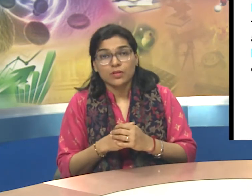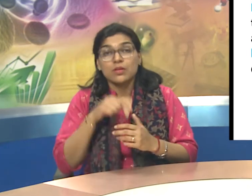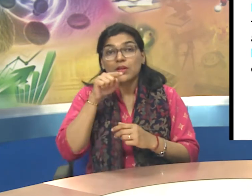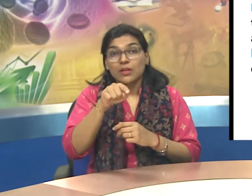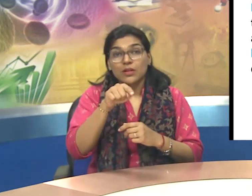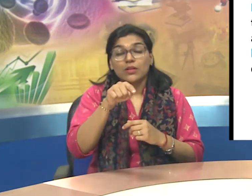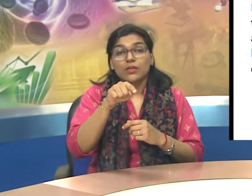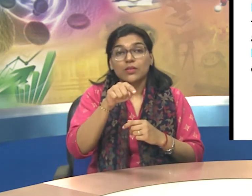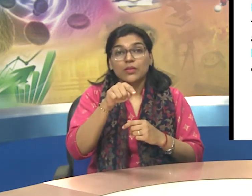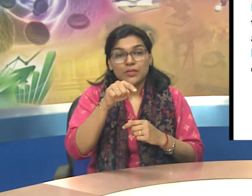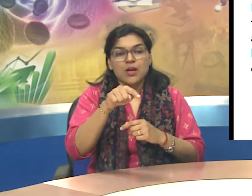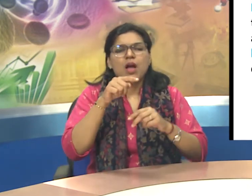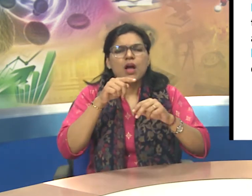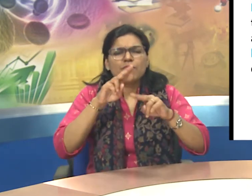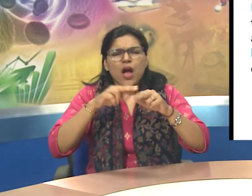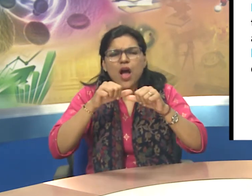facsimile is an